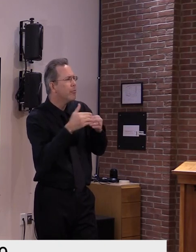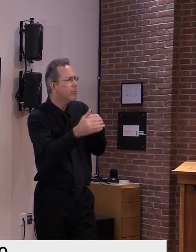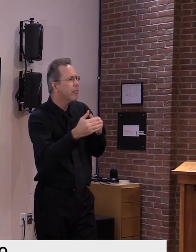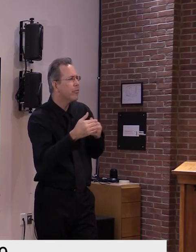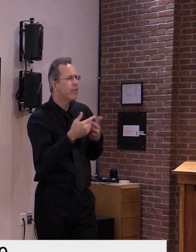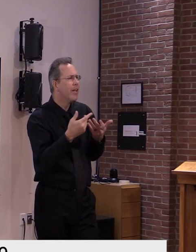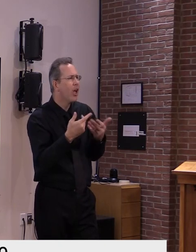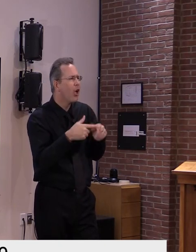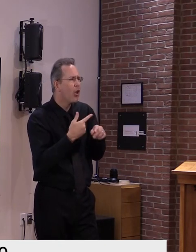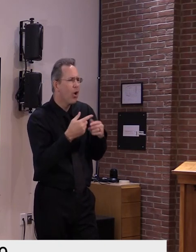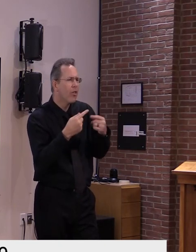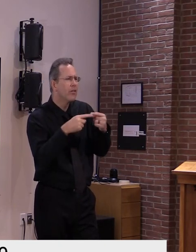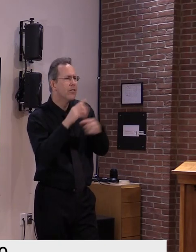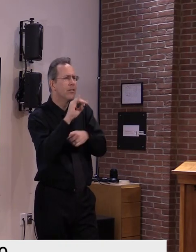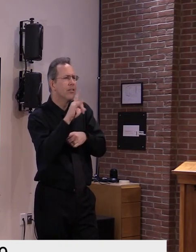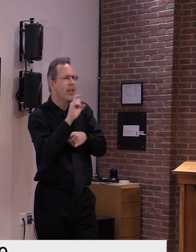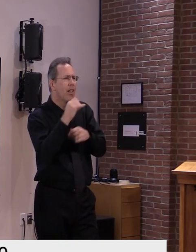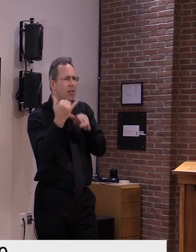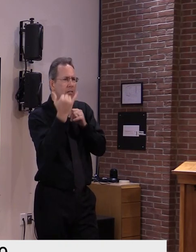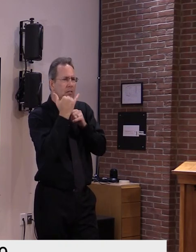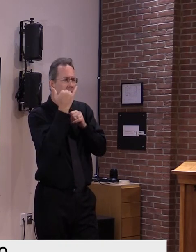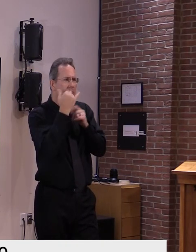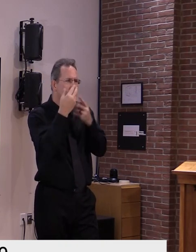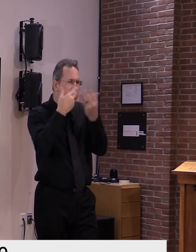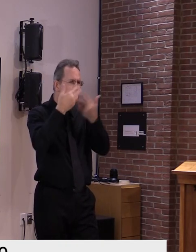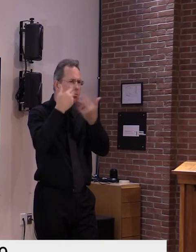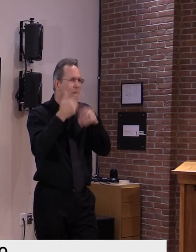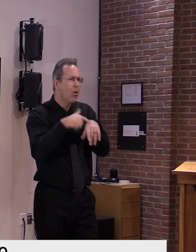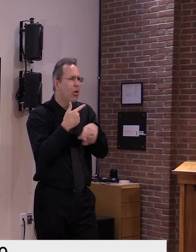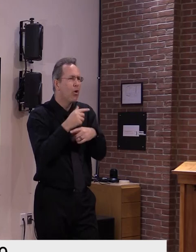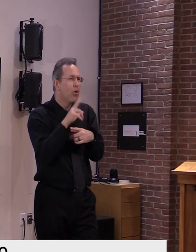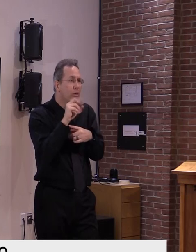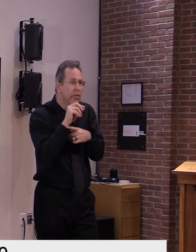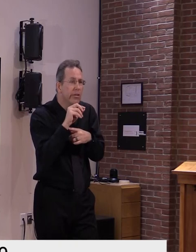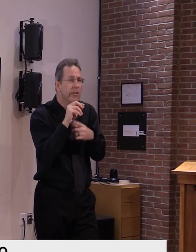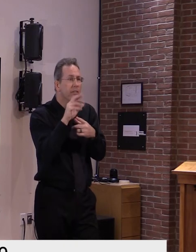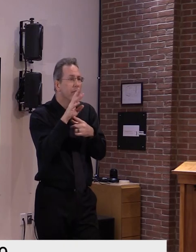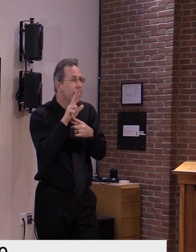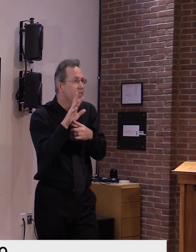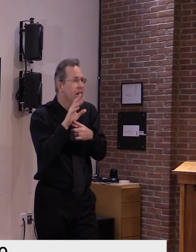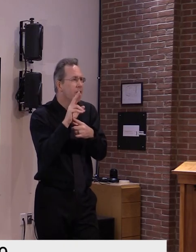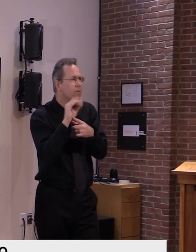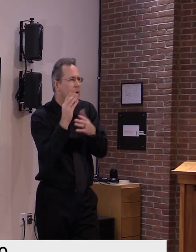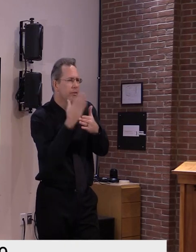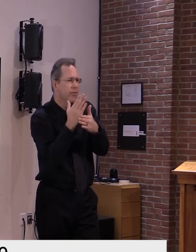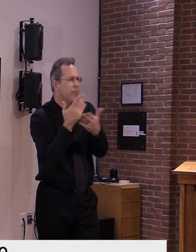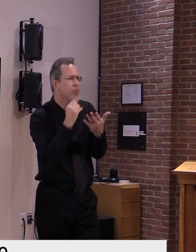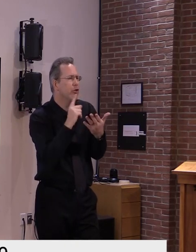other issues, but could certainly raise that as one of them.